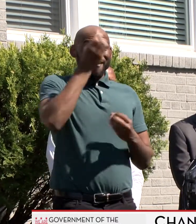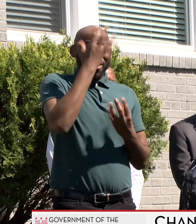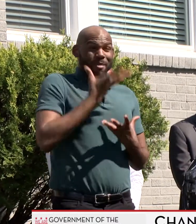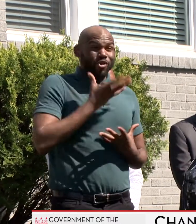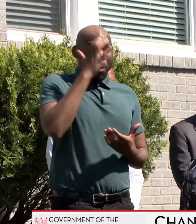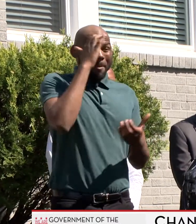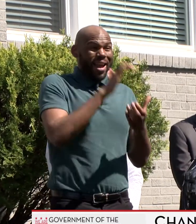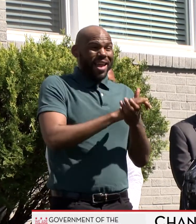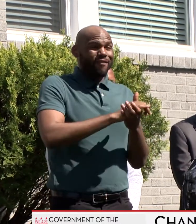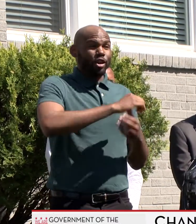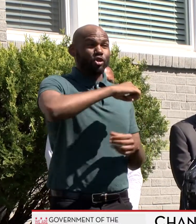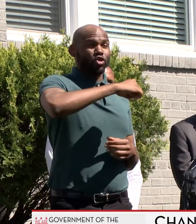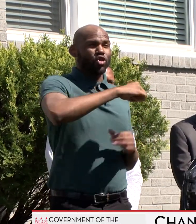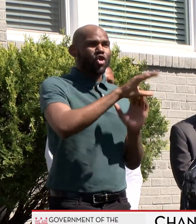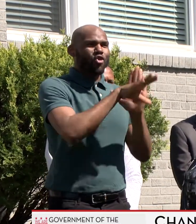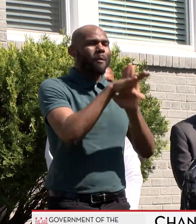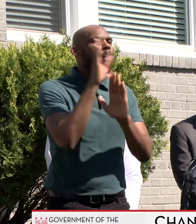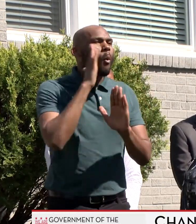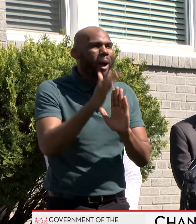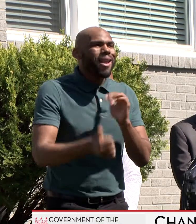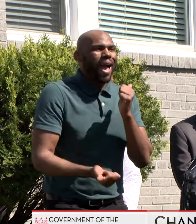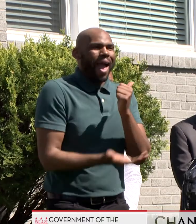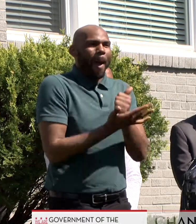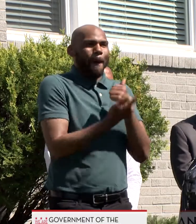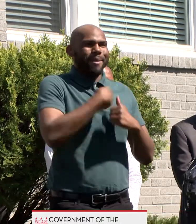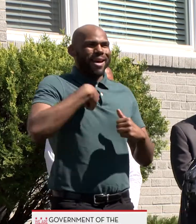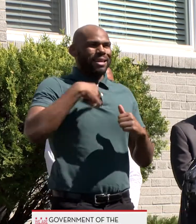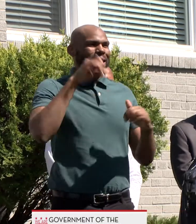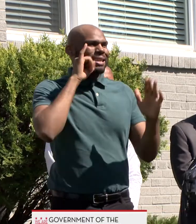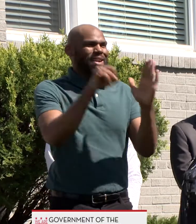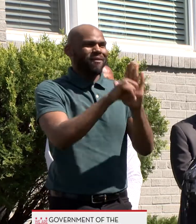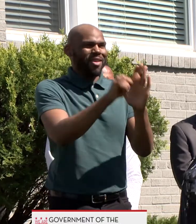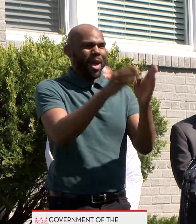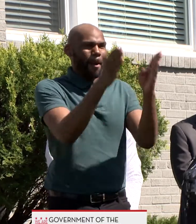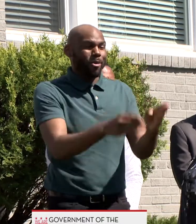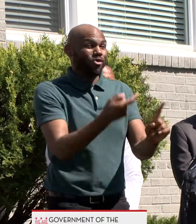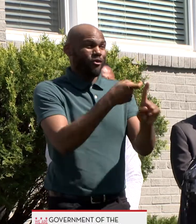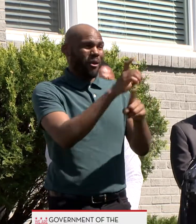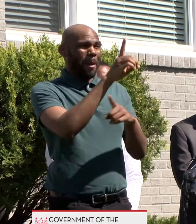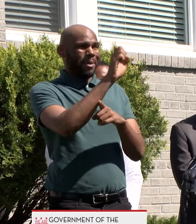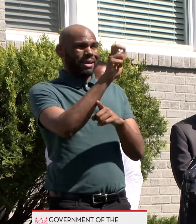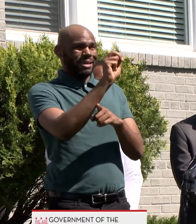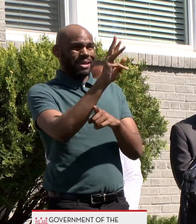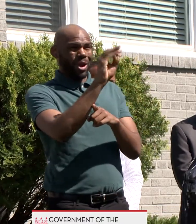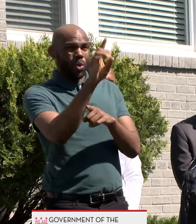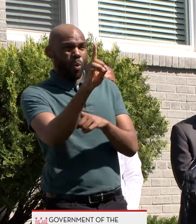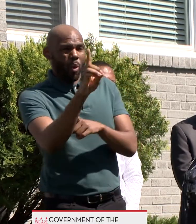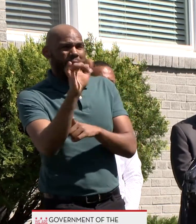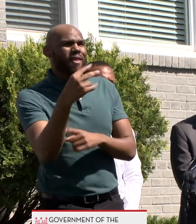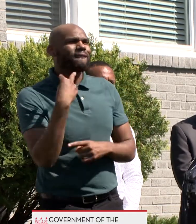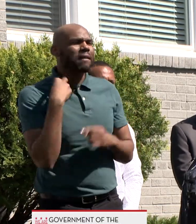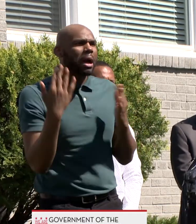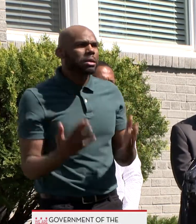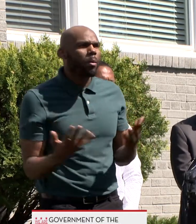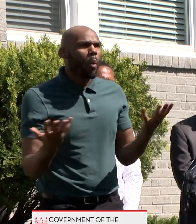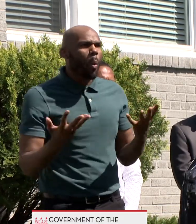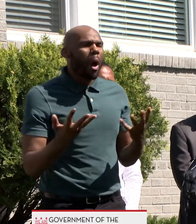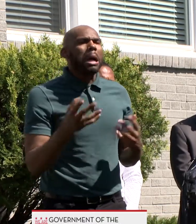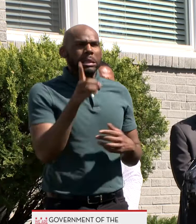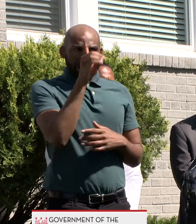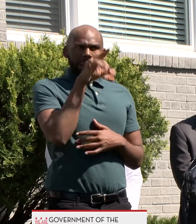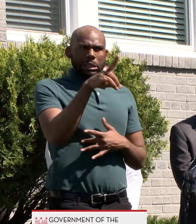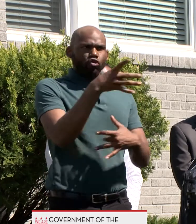believe that a security camera will aid us in identifying the suspect from the Deanwood case. The victim in this case did